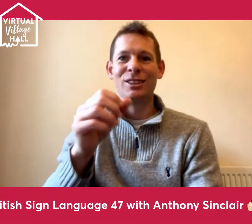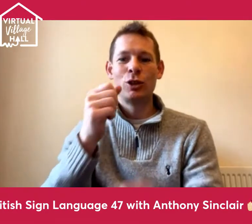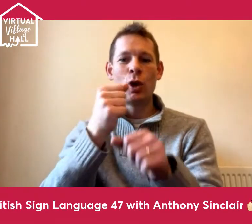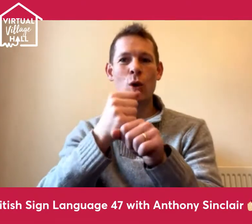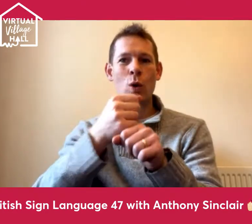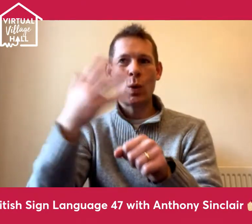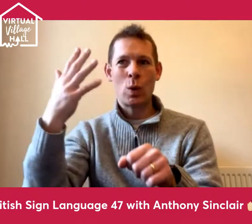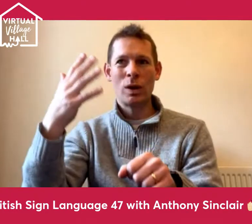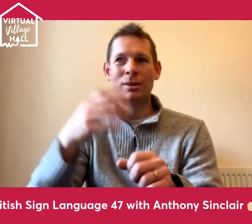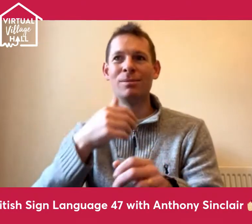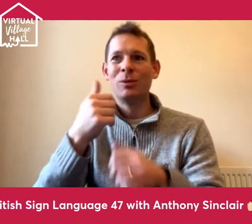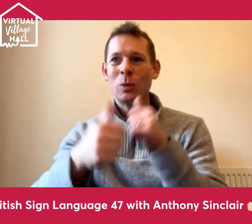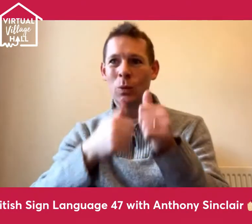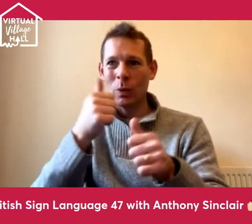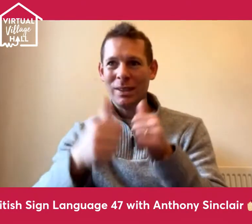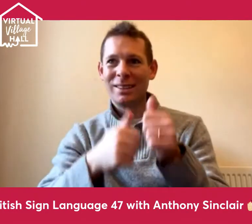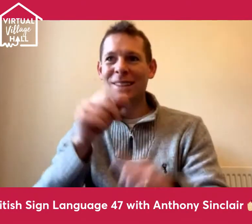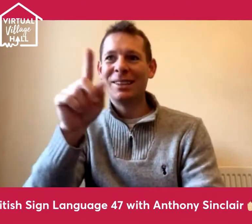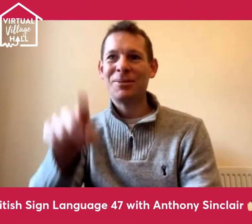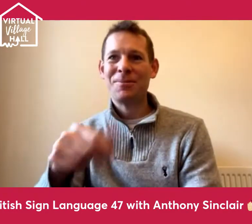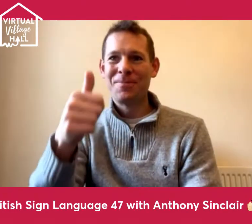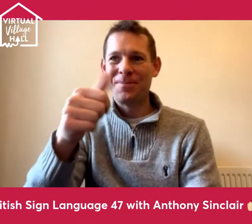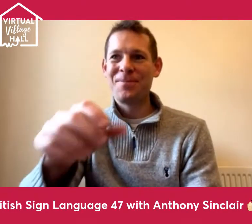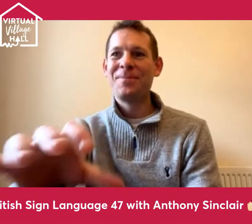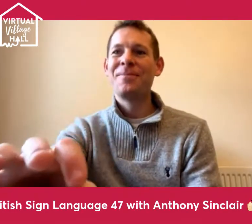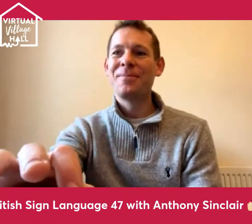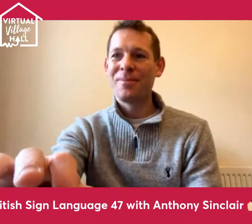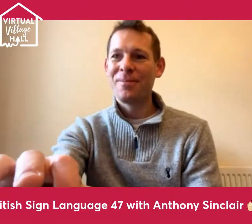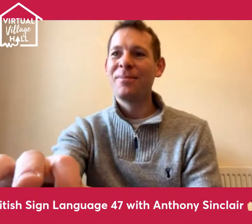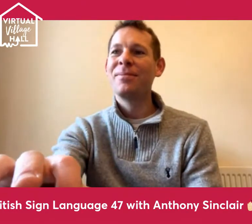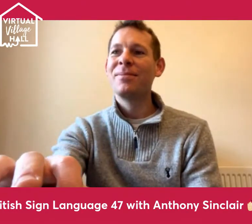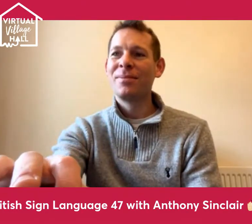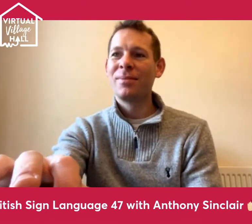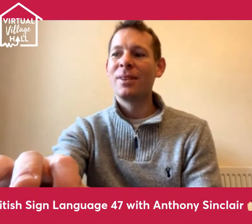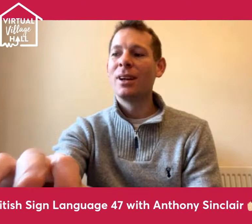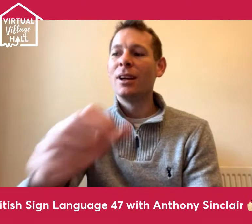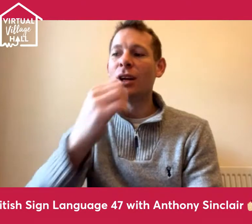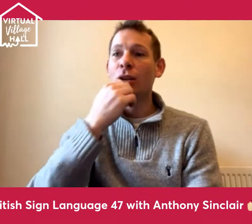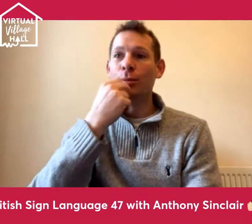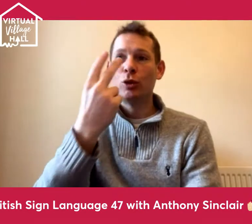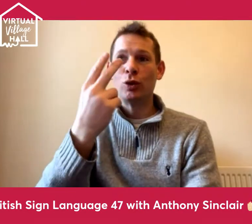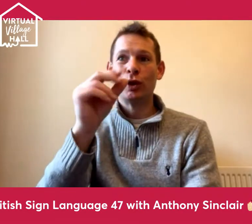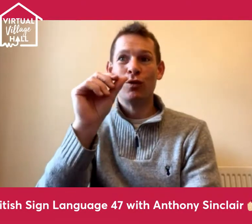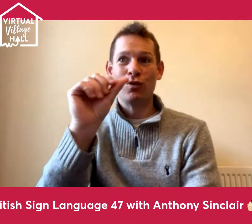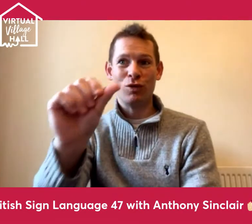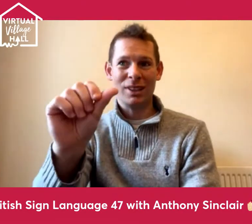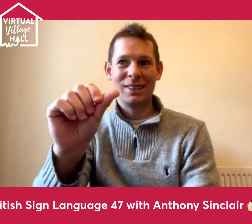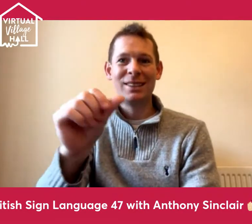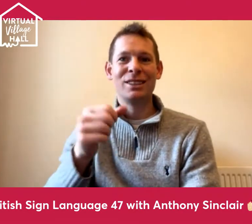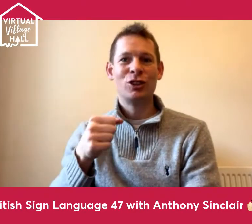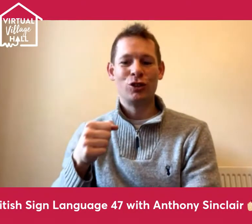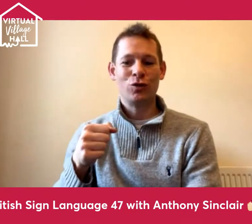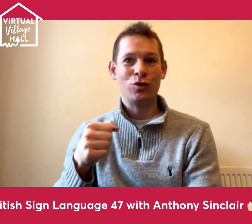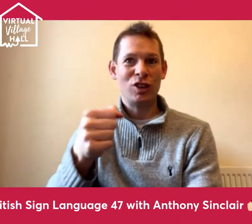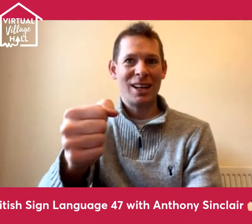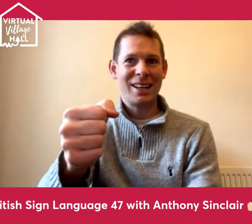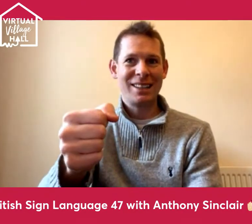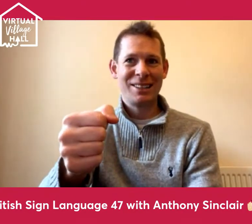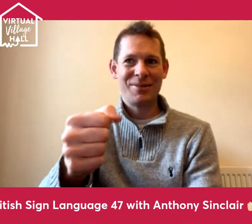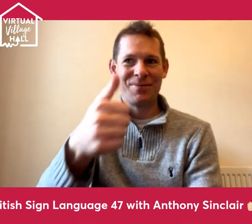Okay, yes, most of you were right. You got number 1, which was gold. Very good. Number 2, right again. That was